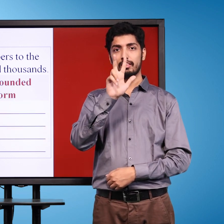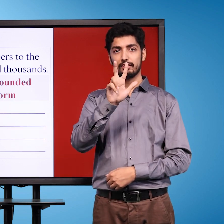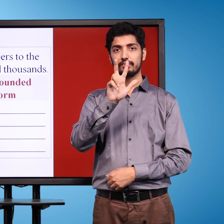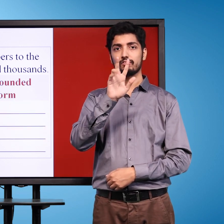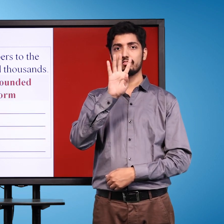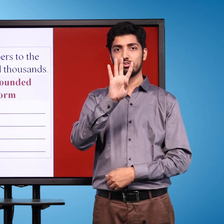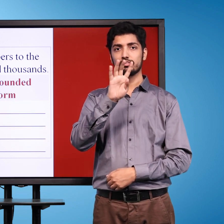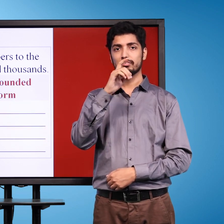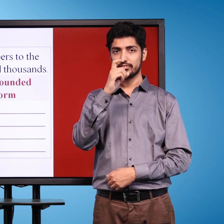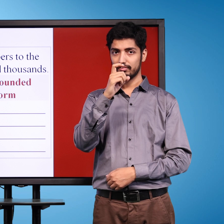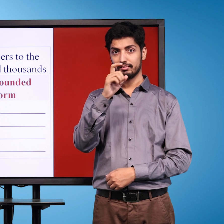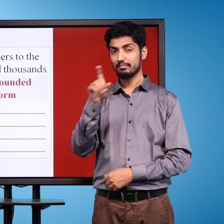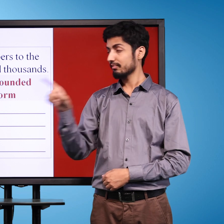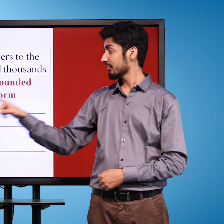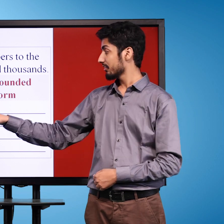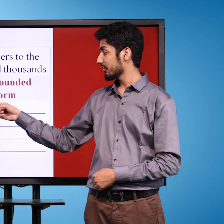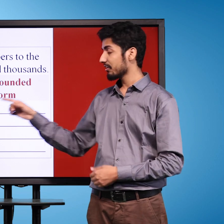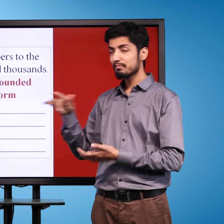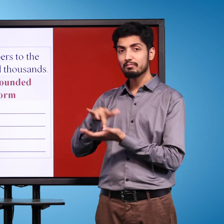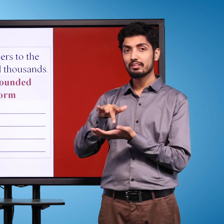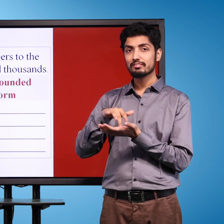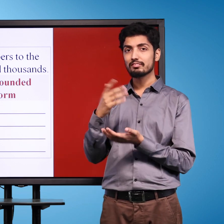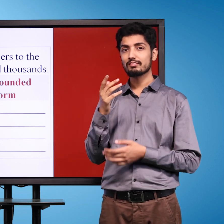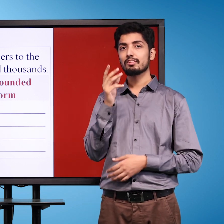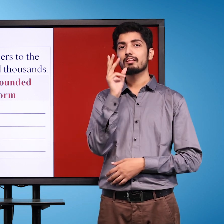75847. Approximate to nearest hundreds.